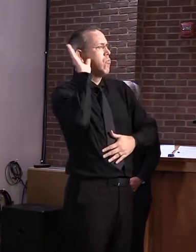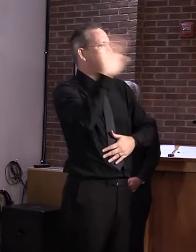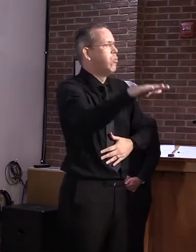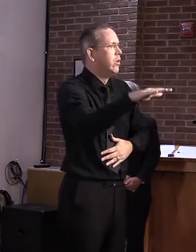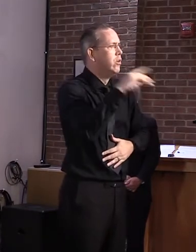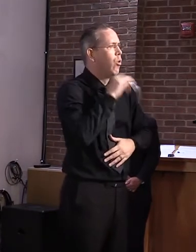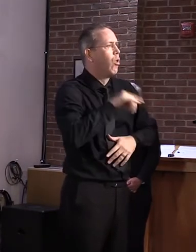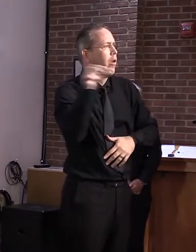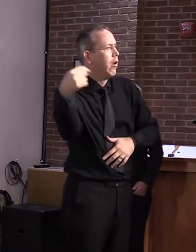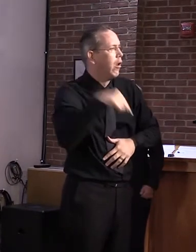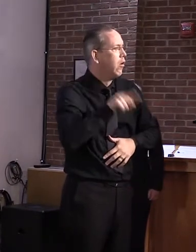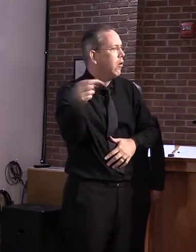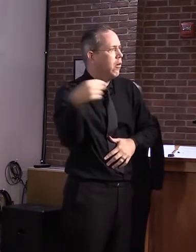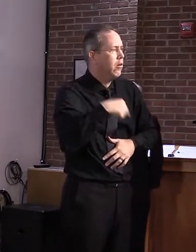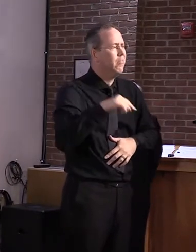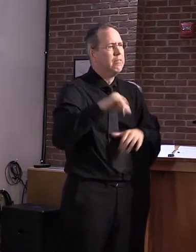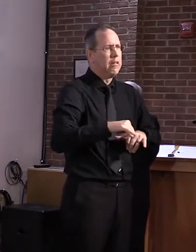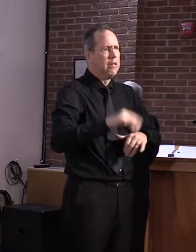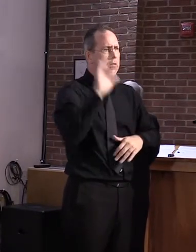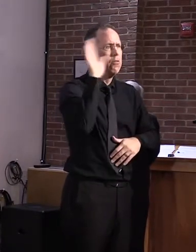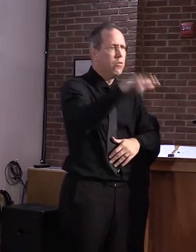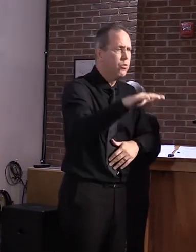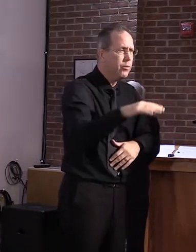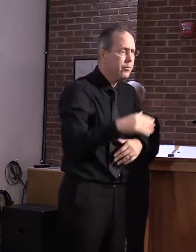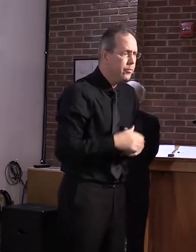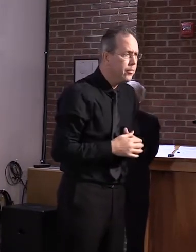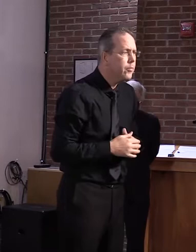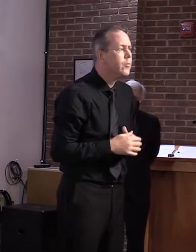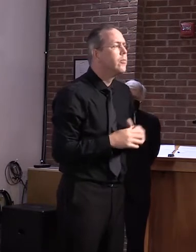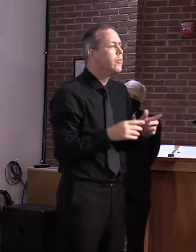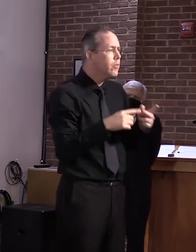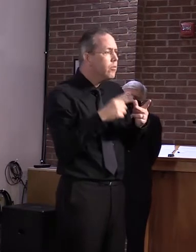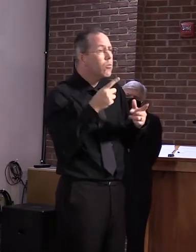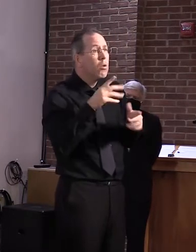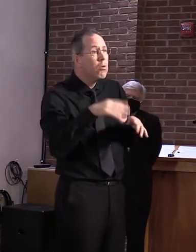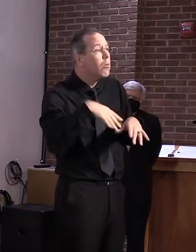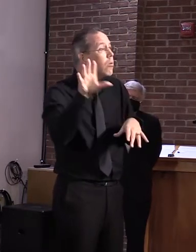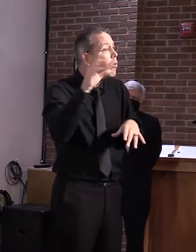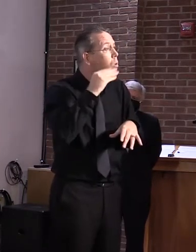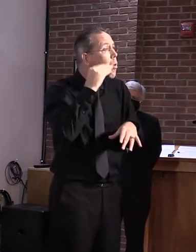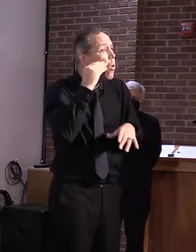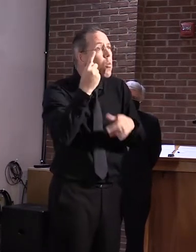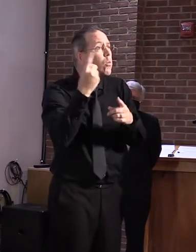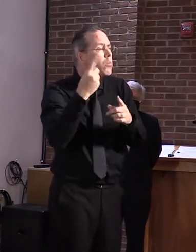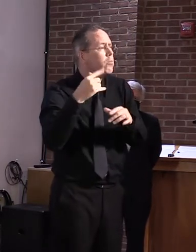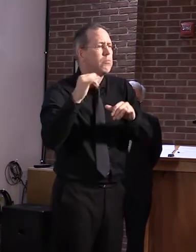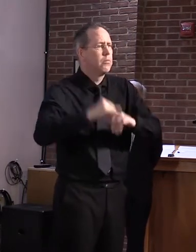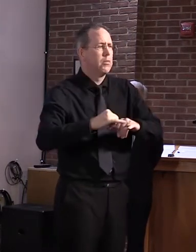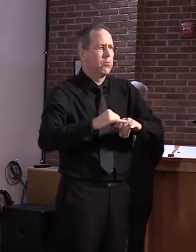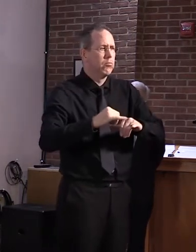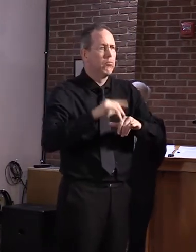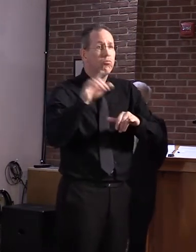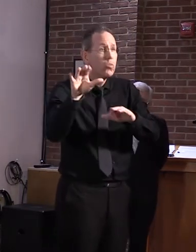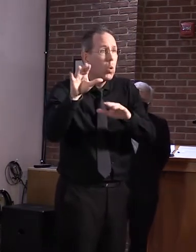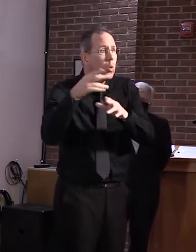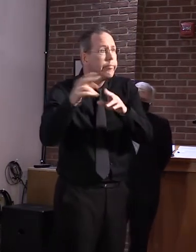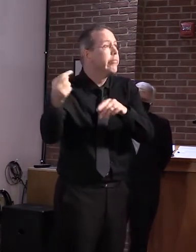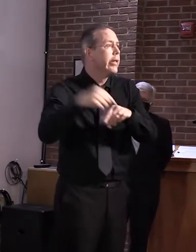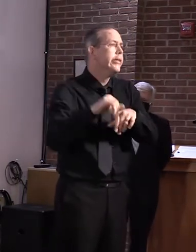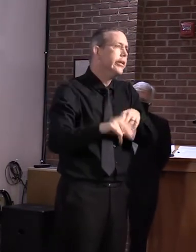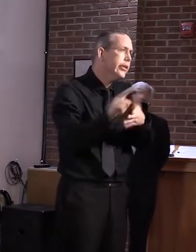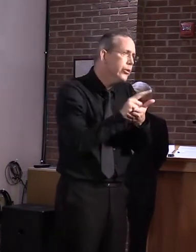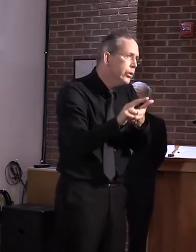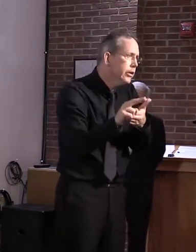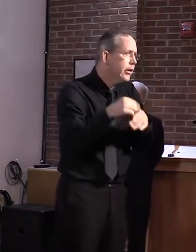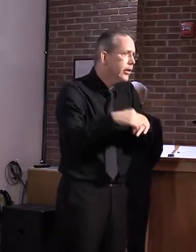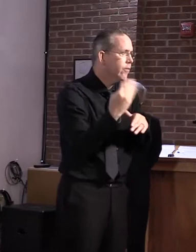We're going to reduce the density in our dining halls and using best practices there. Some of the schools are going to do a vast majority of takeouts, where